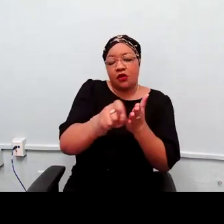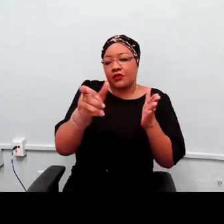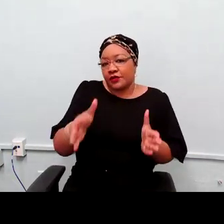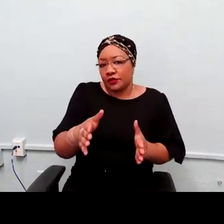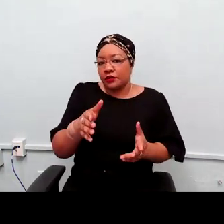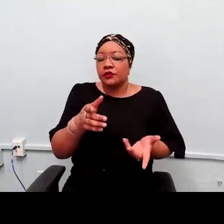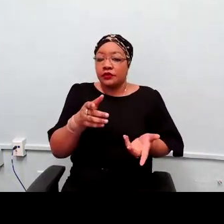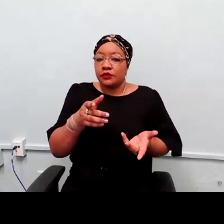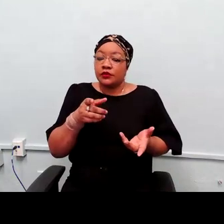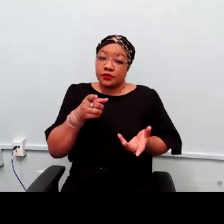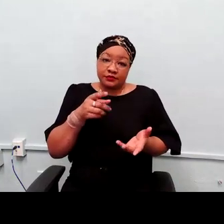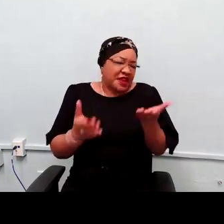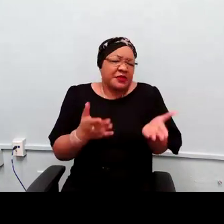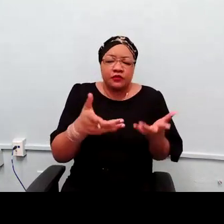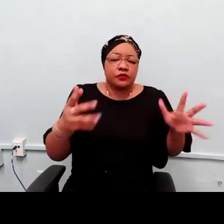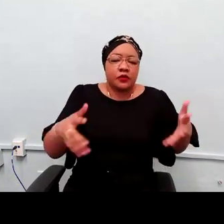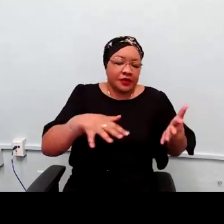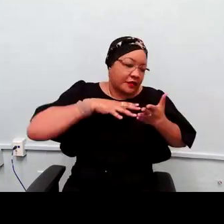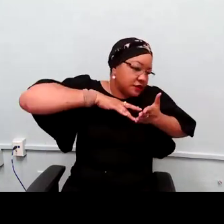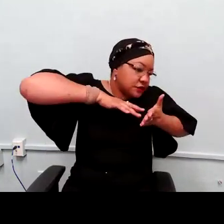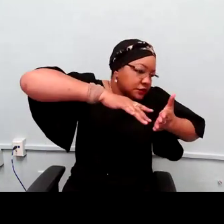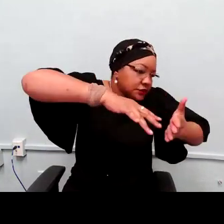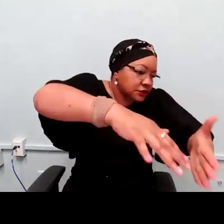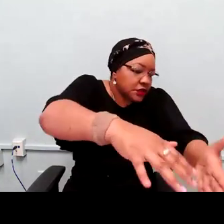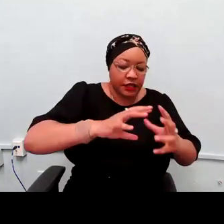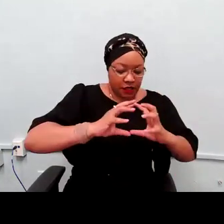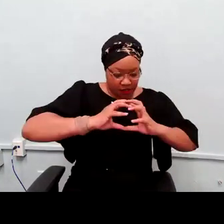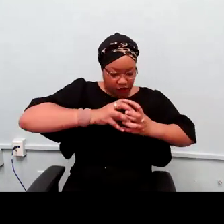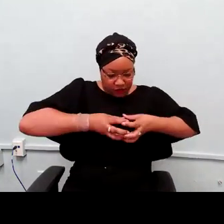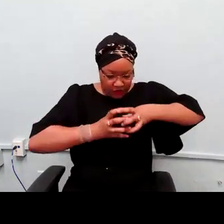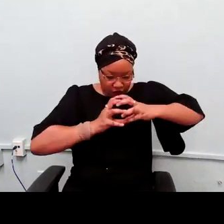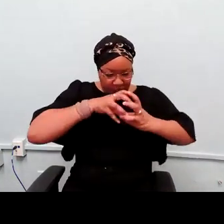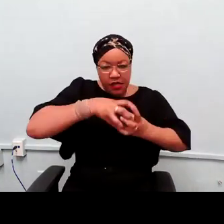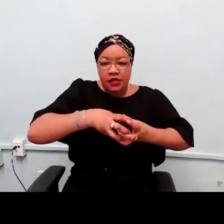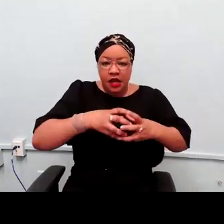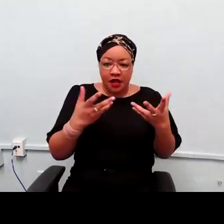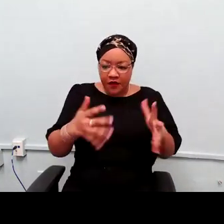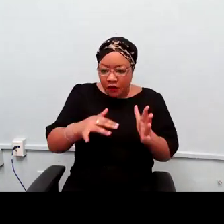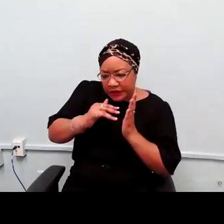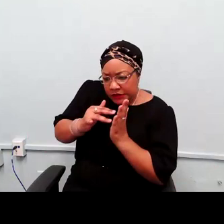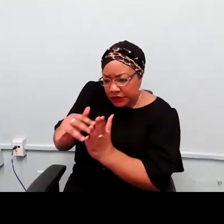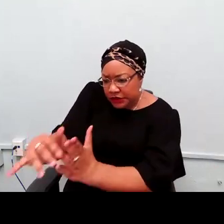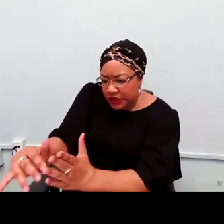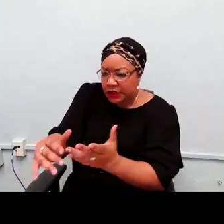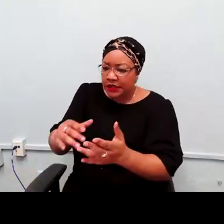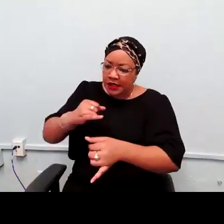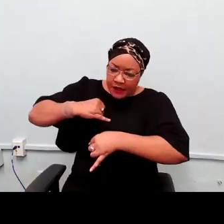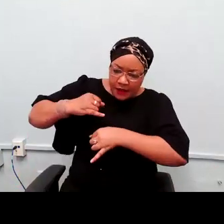writer, you may have studied Kimberly Crenshaw's intersectionality and institutionalized racism and white privilege,